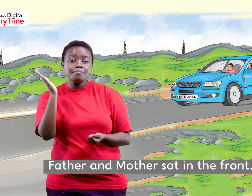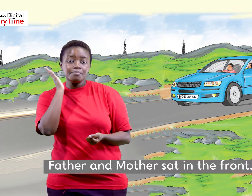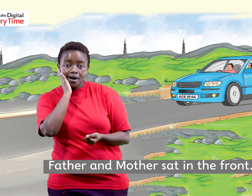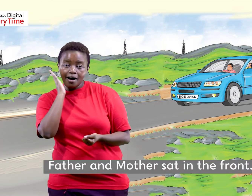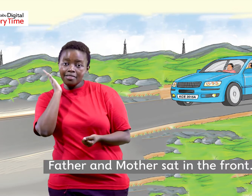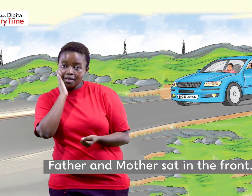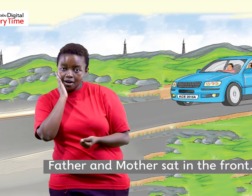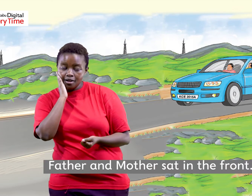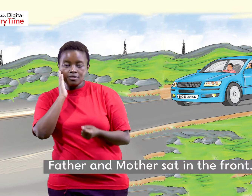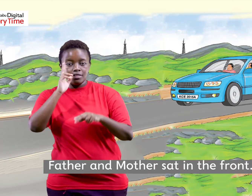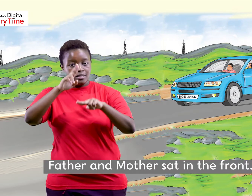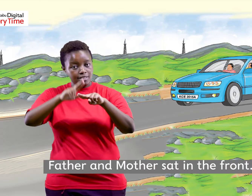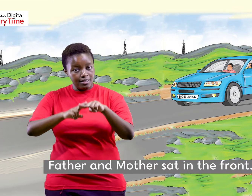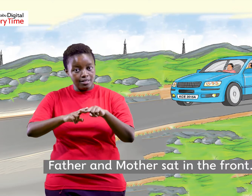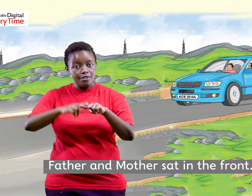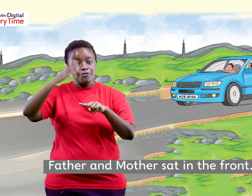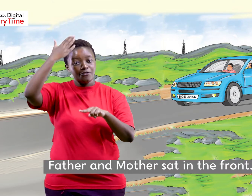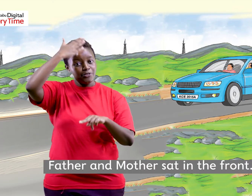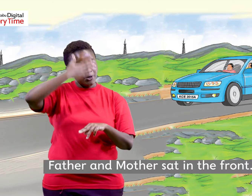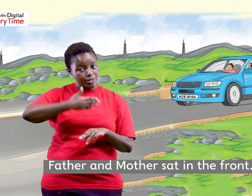Father and mother sat in the front.